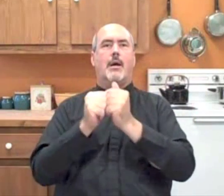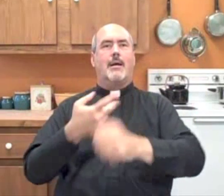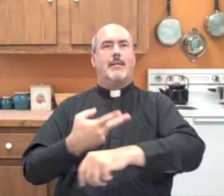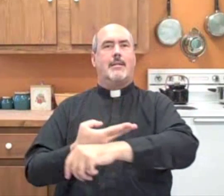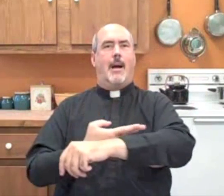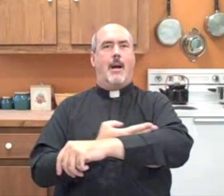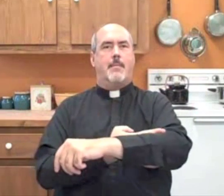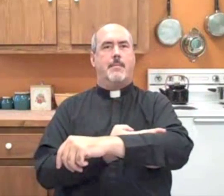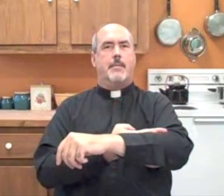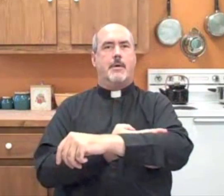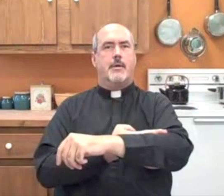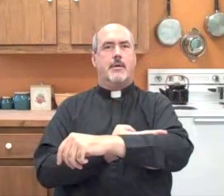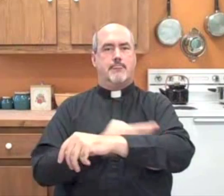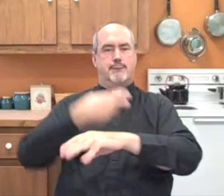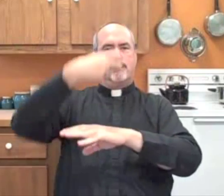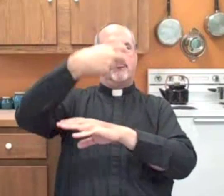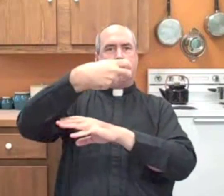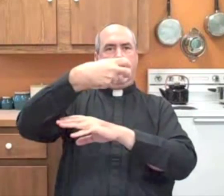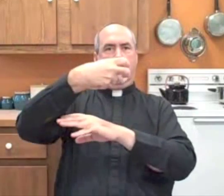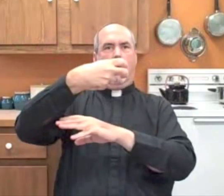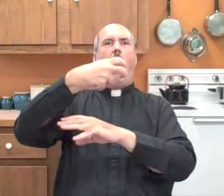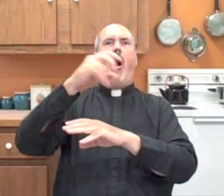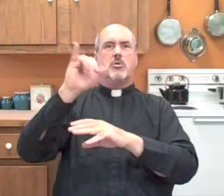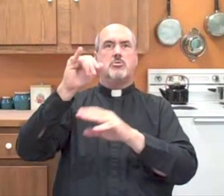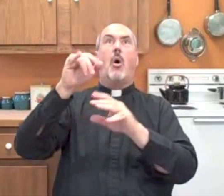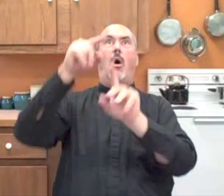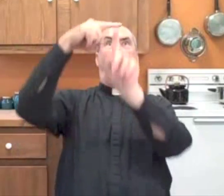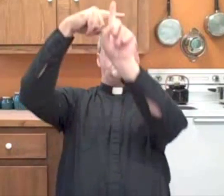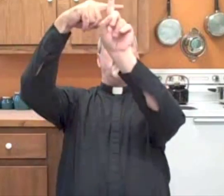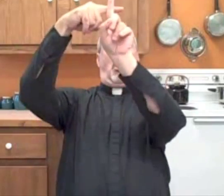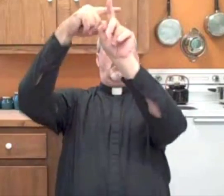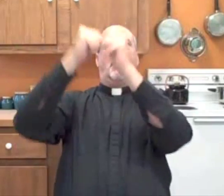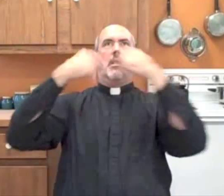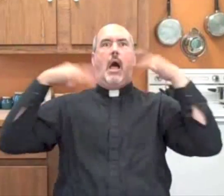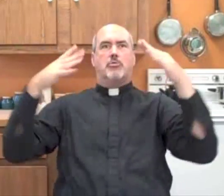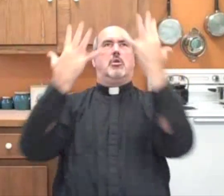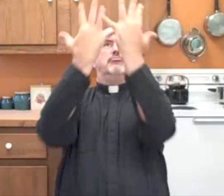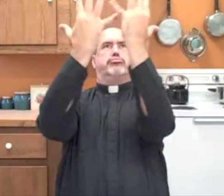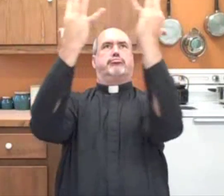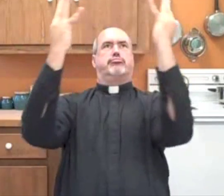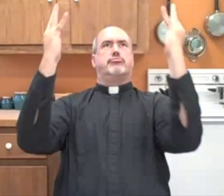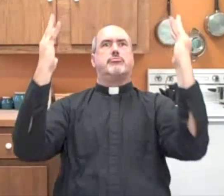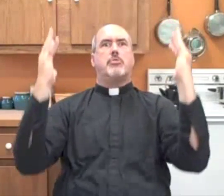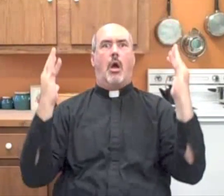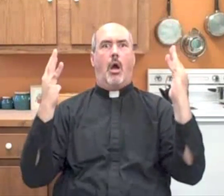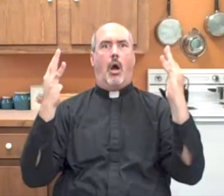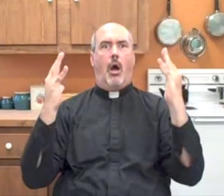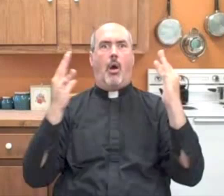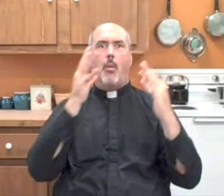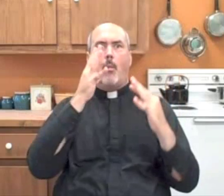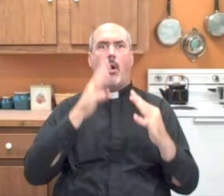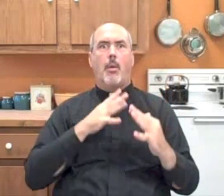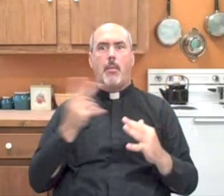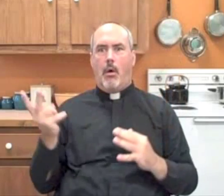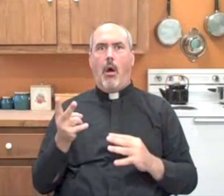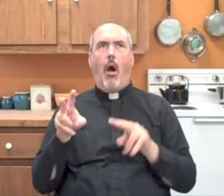was an altar with a lamb laying on top and a cross above it surrounded by